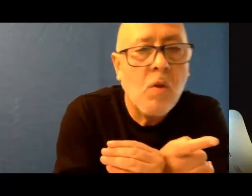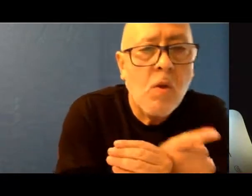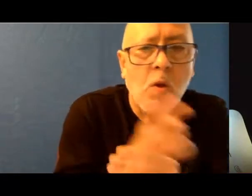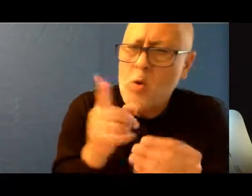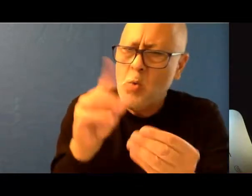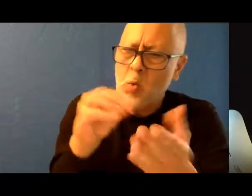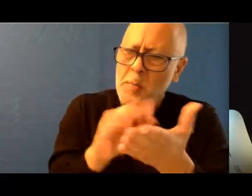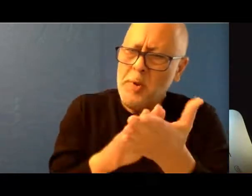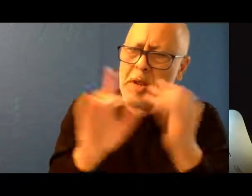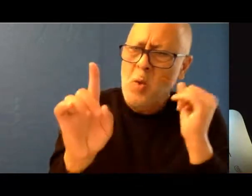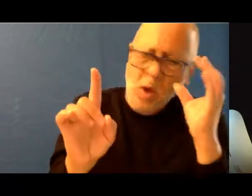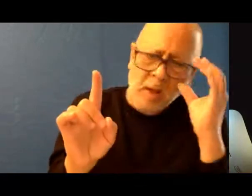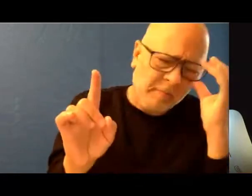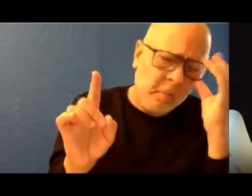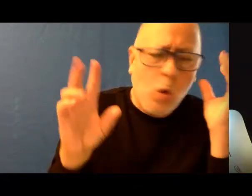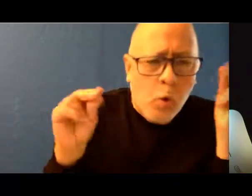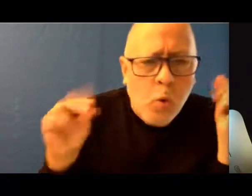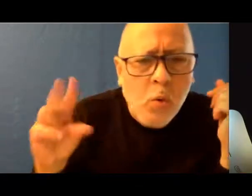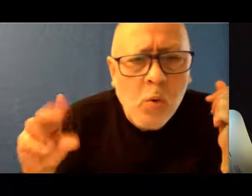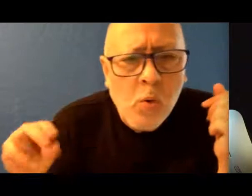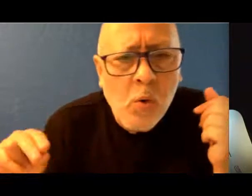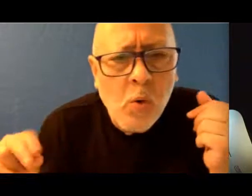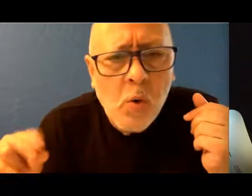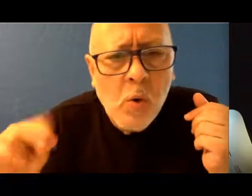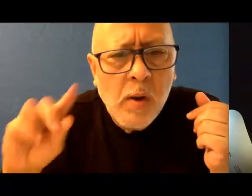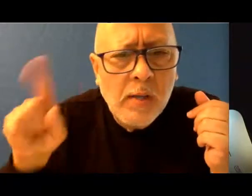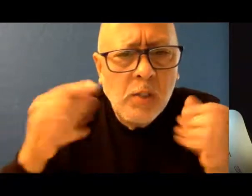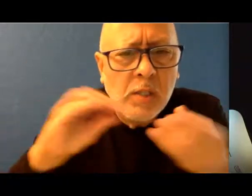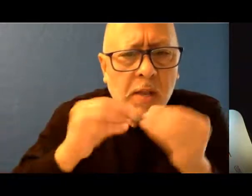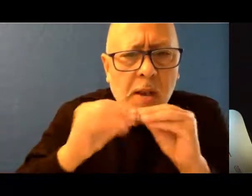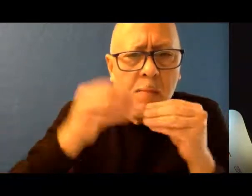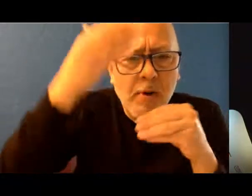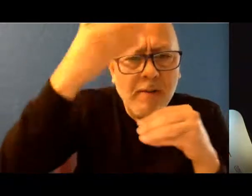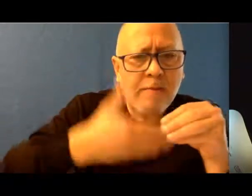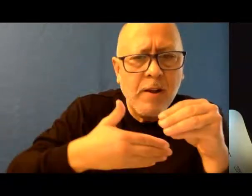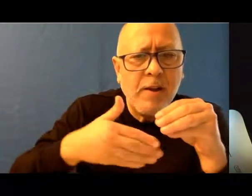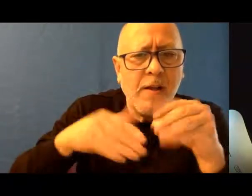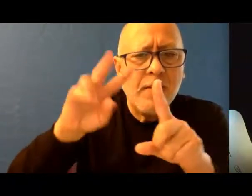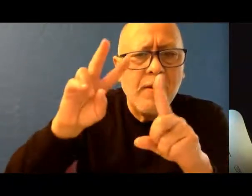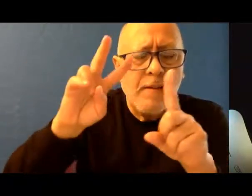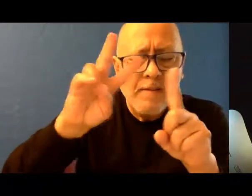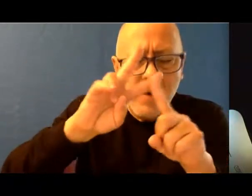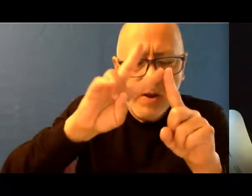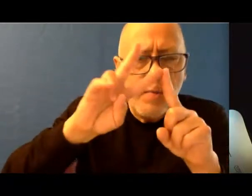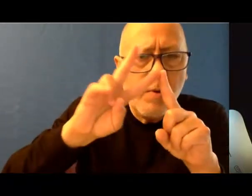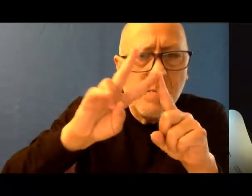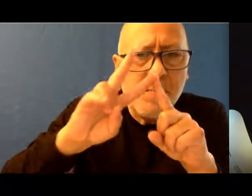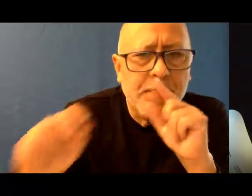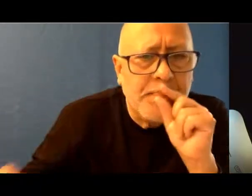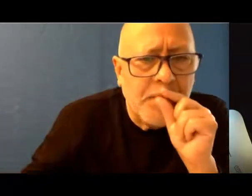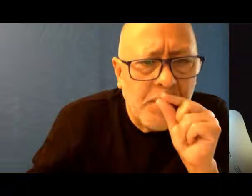1? No, because it would just be a number in front of a variable.